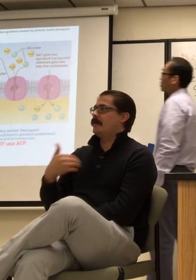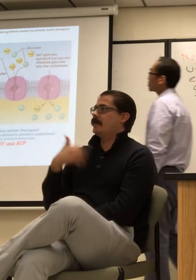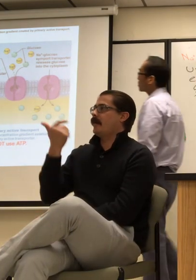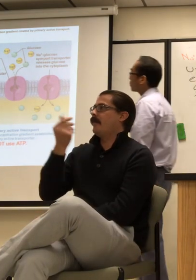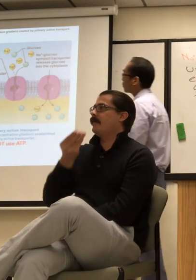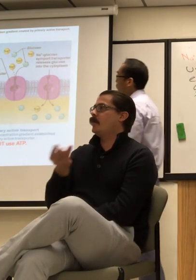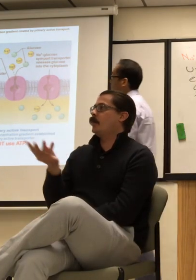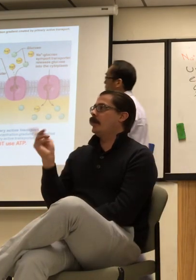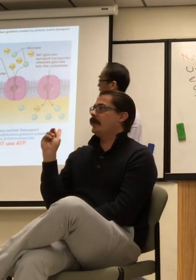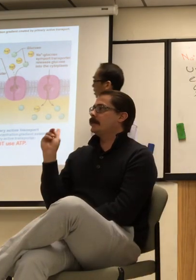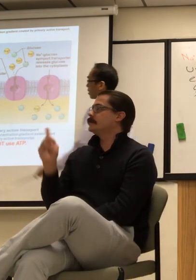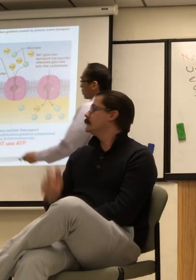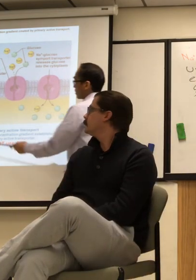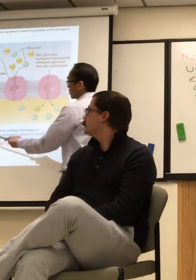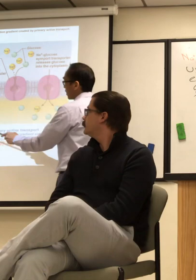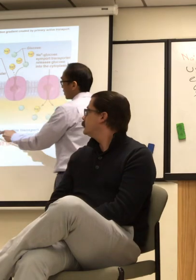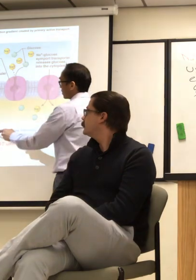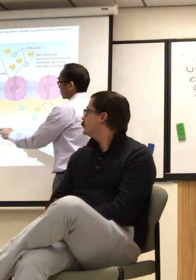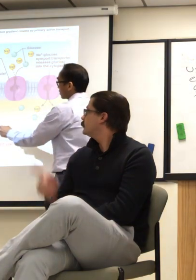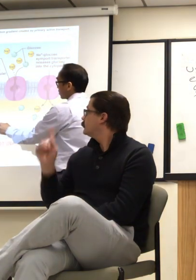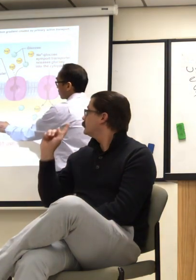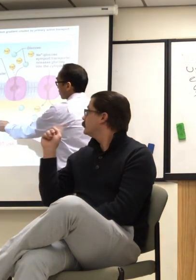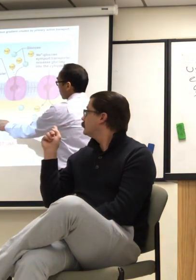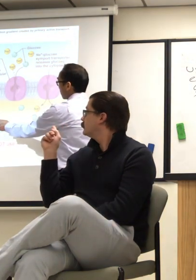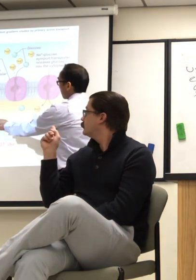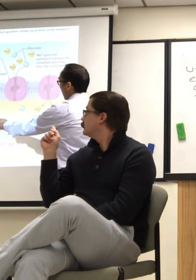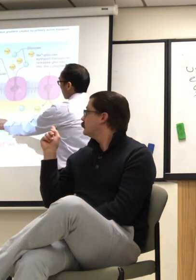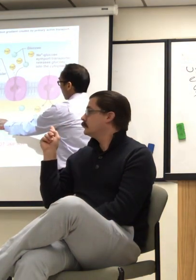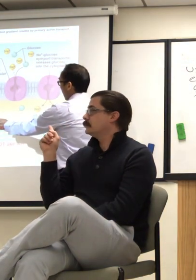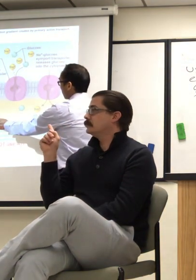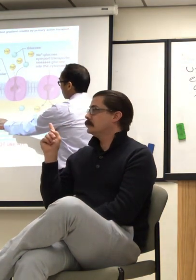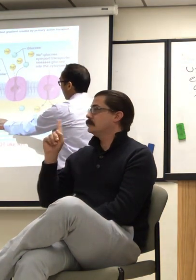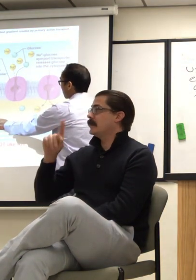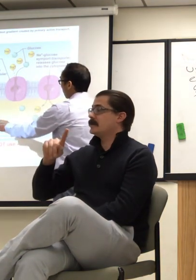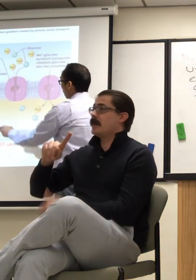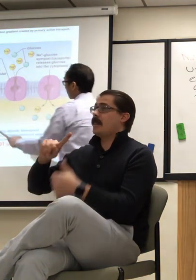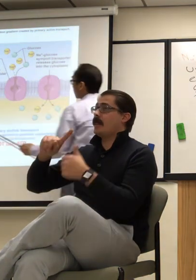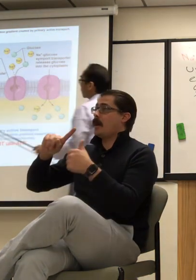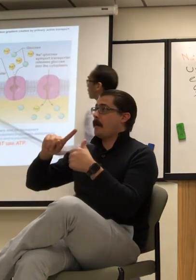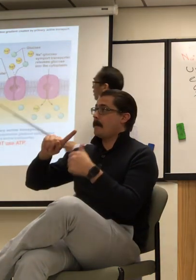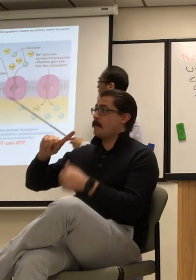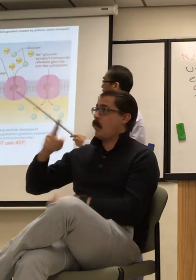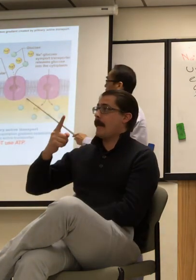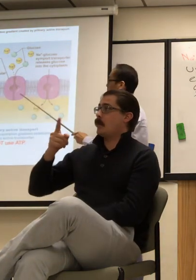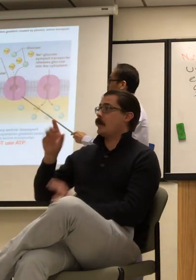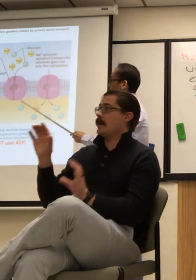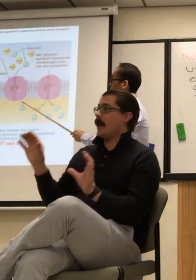things. This is the primary active transporter.